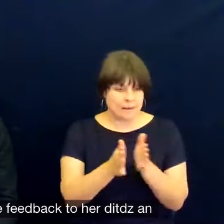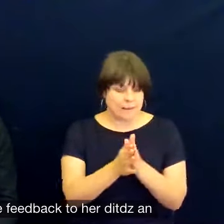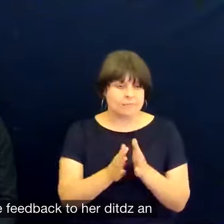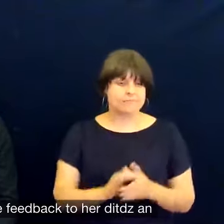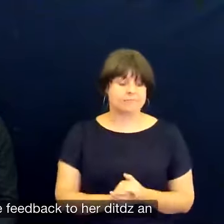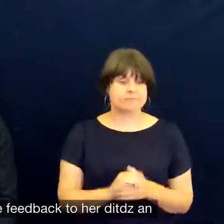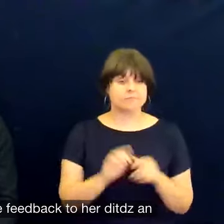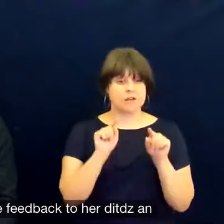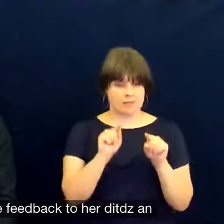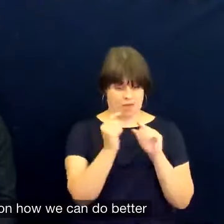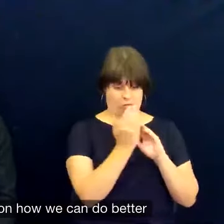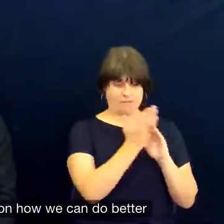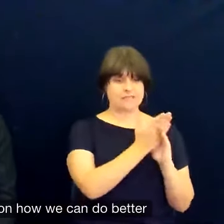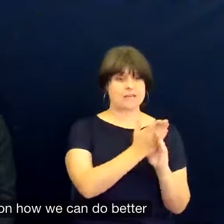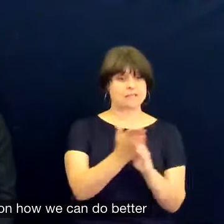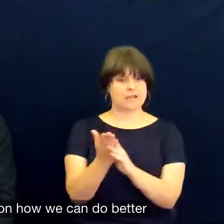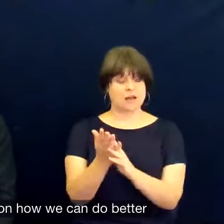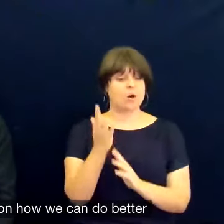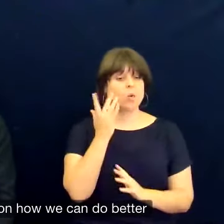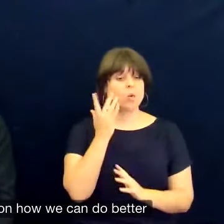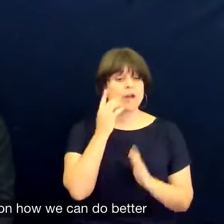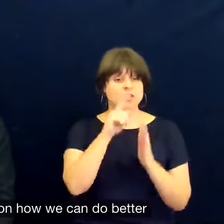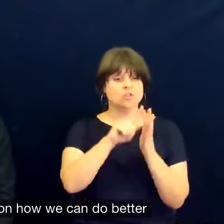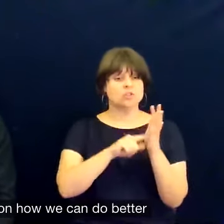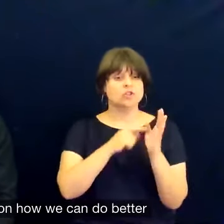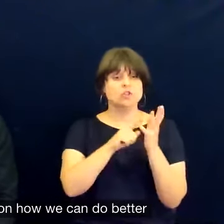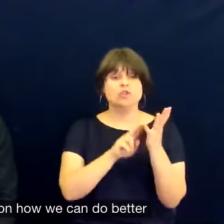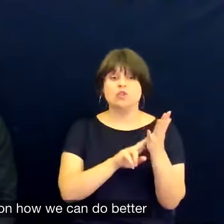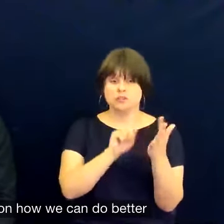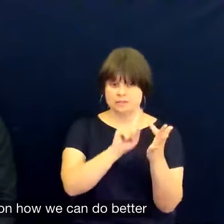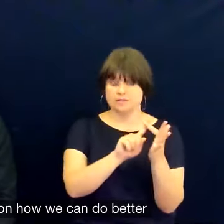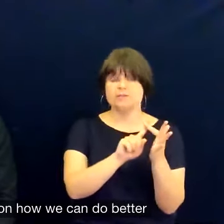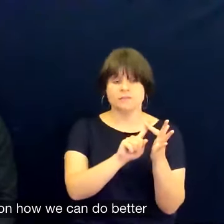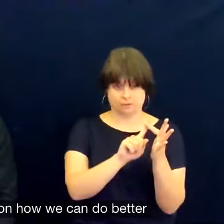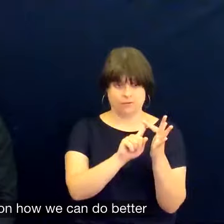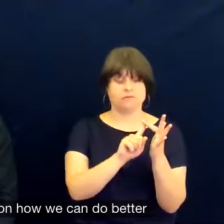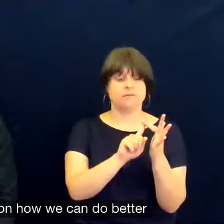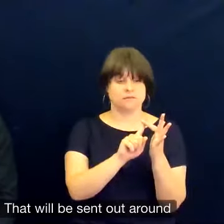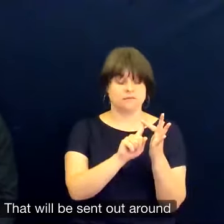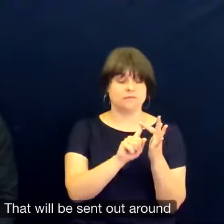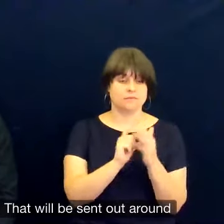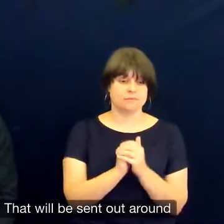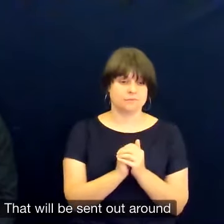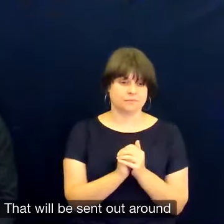So that will be sent out around June, and then we can